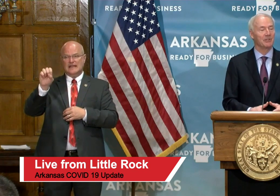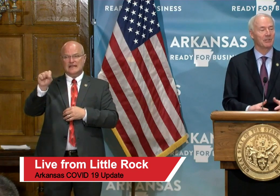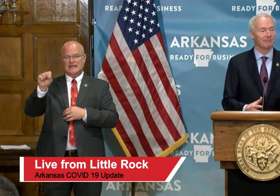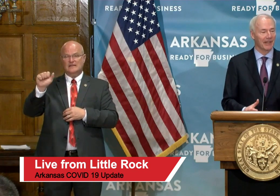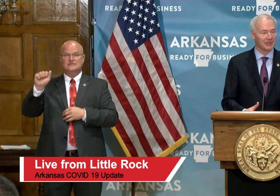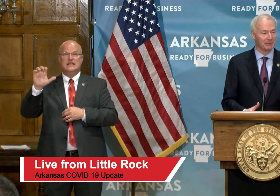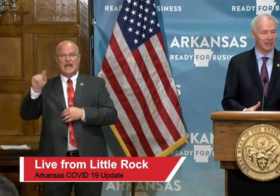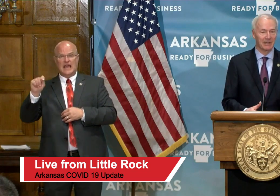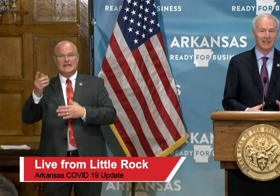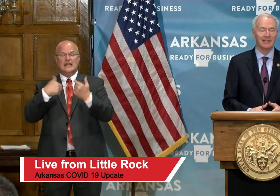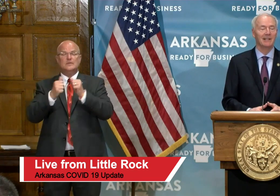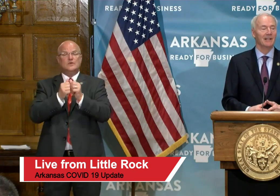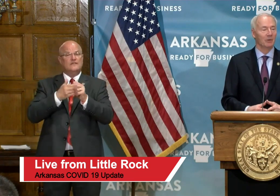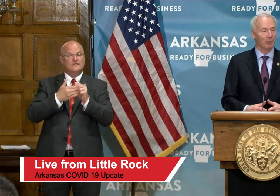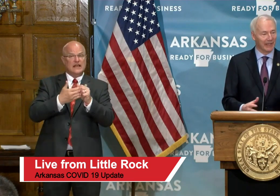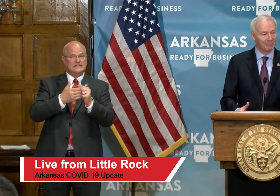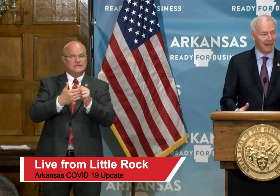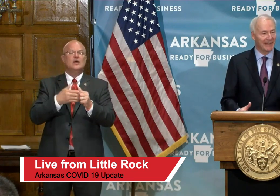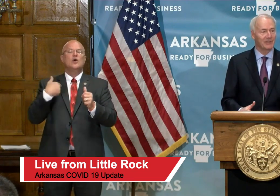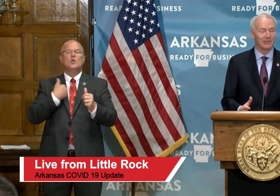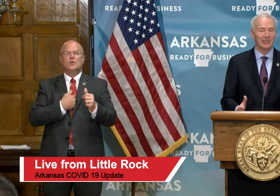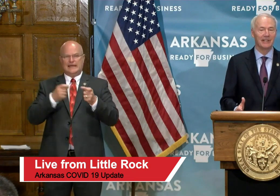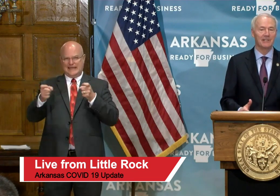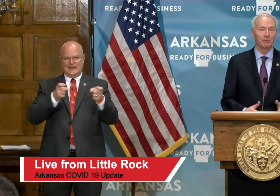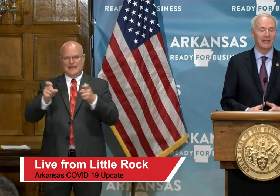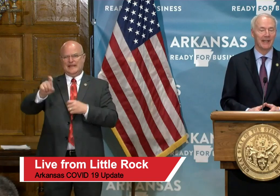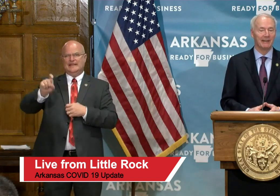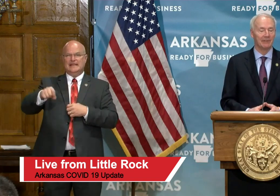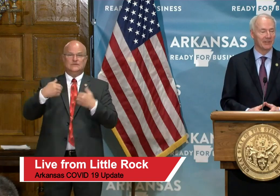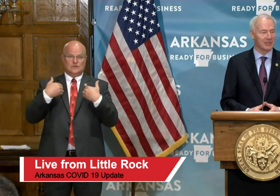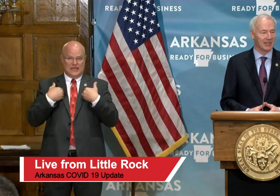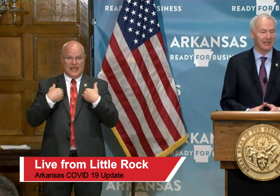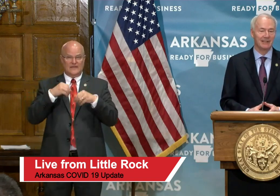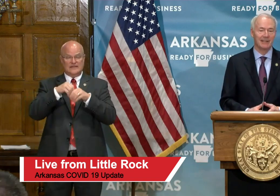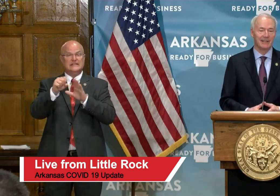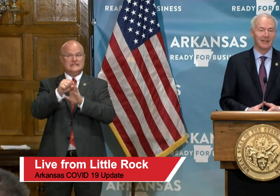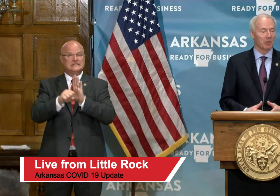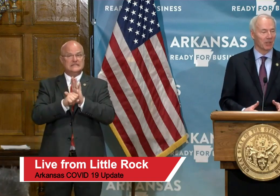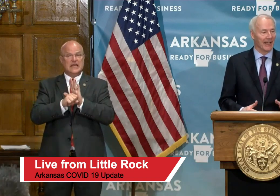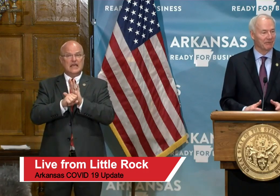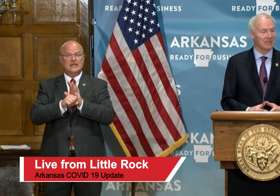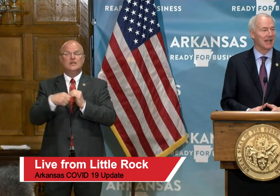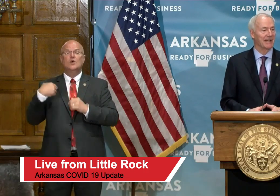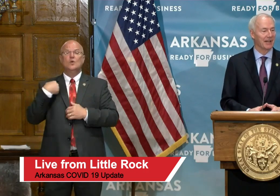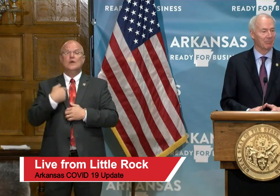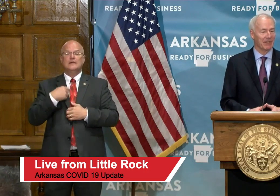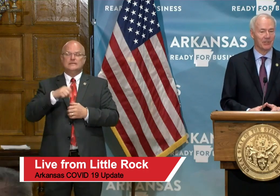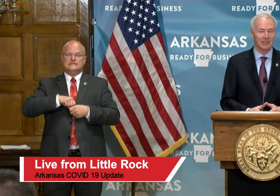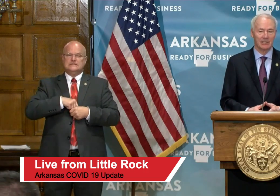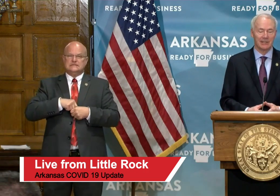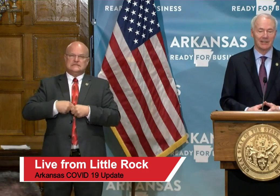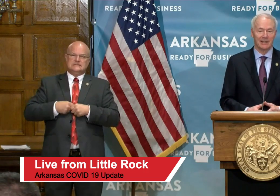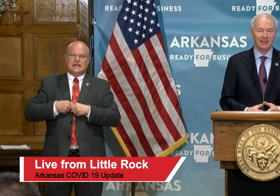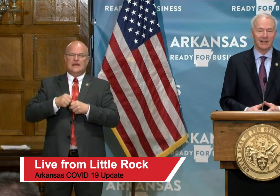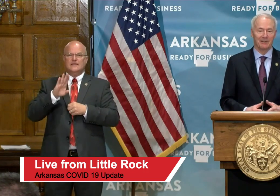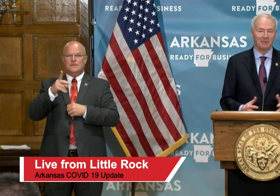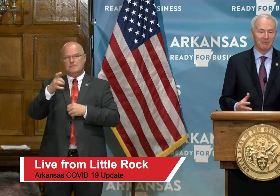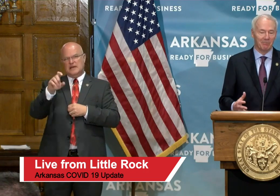with sufficient flexibility, we can manage the needs that we have in the state. We're going to have to tighten our